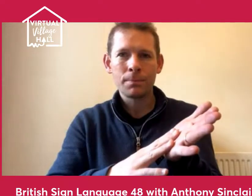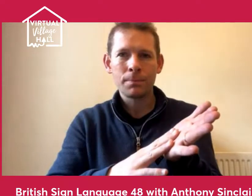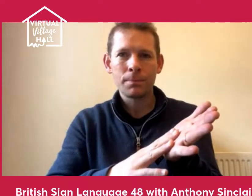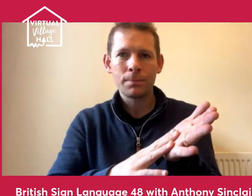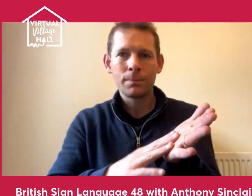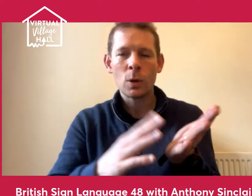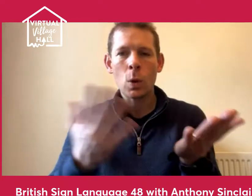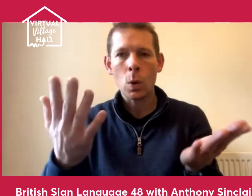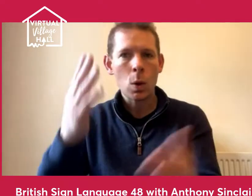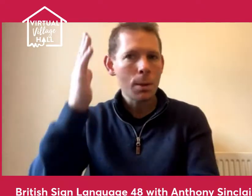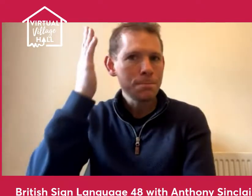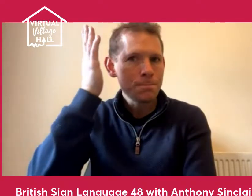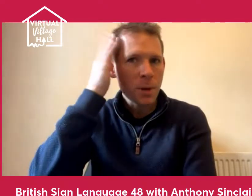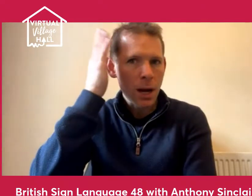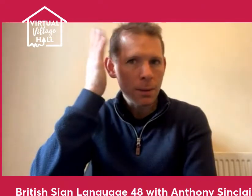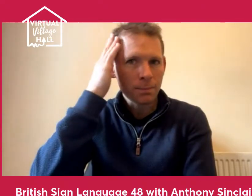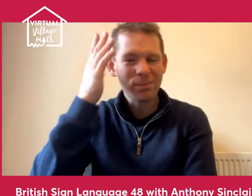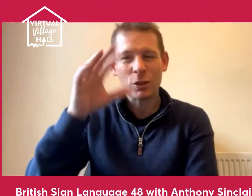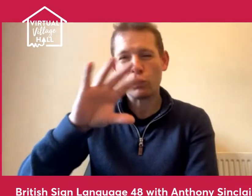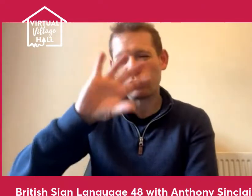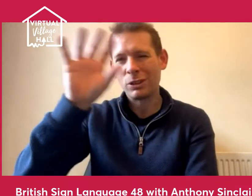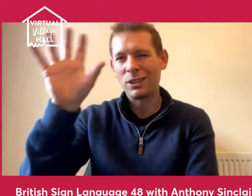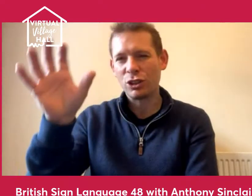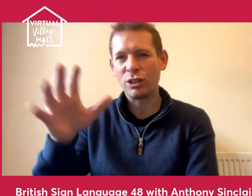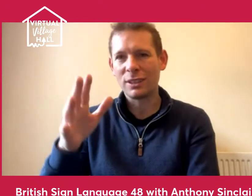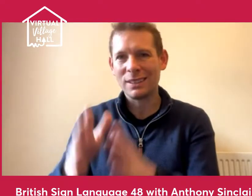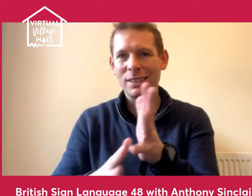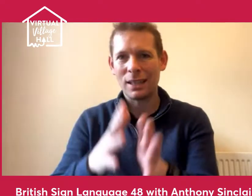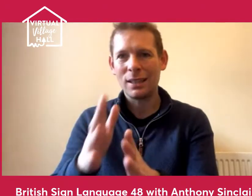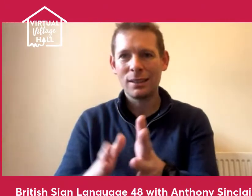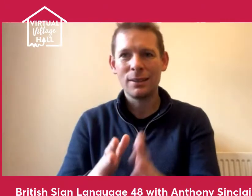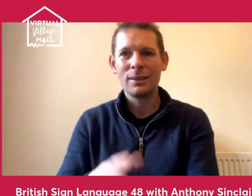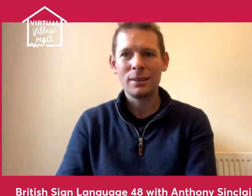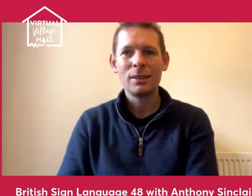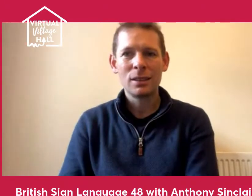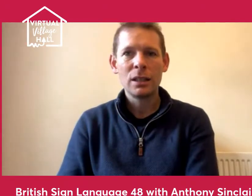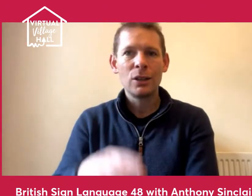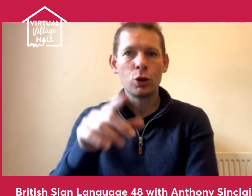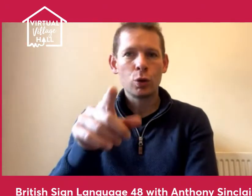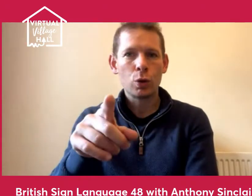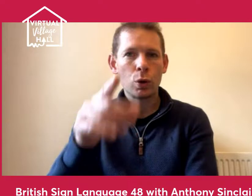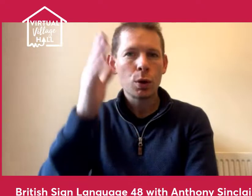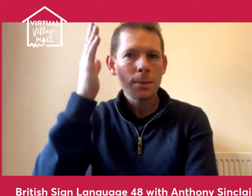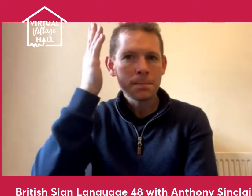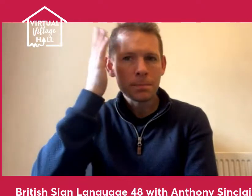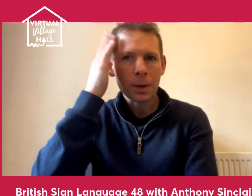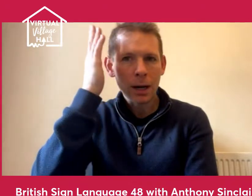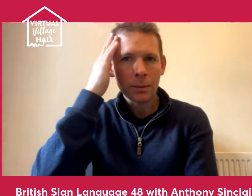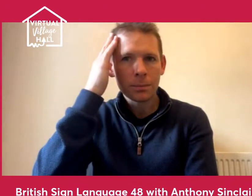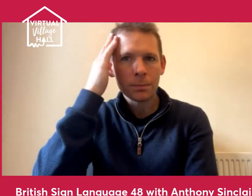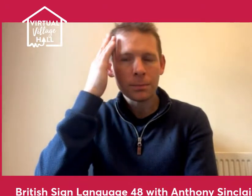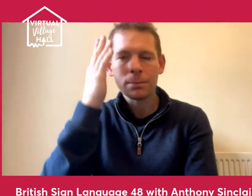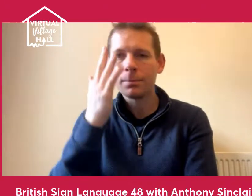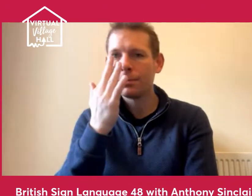Your mum's or your mum, depending on where you live, you'll see mum signed in different ways. So your mum or your